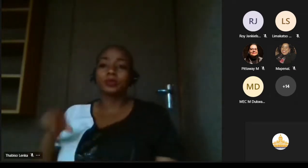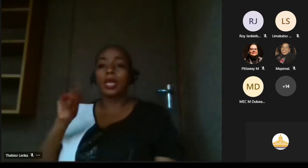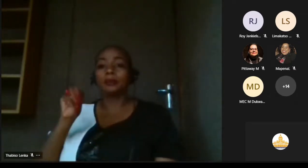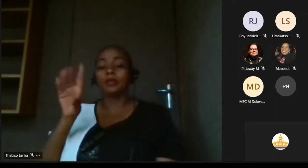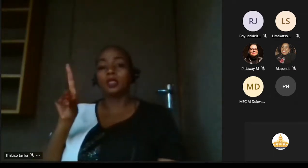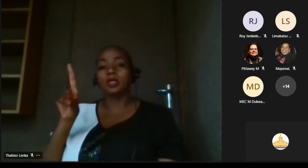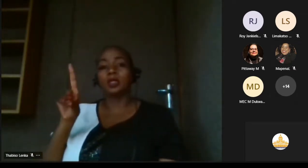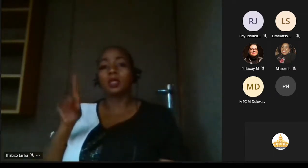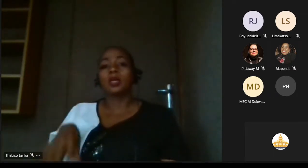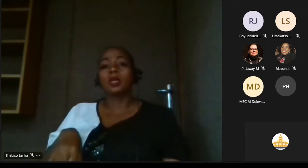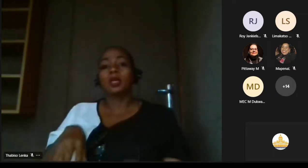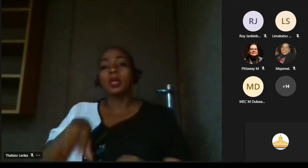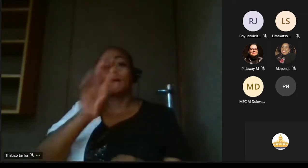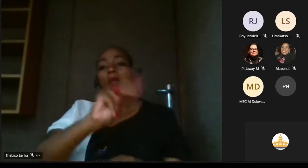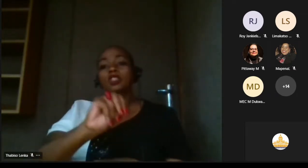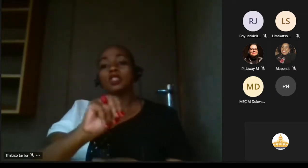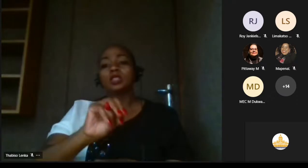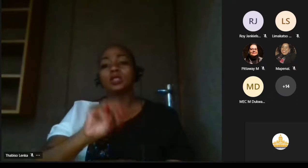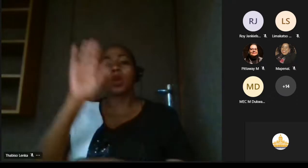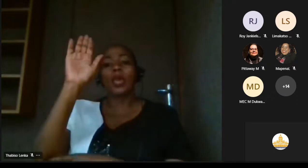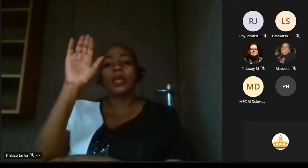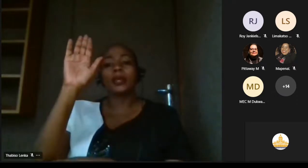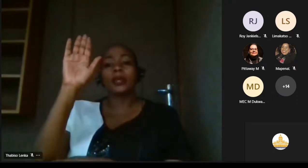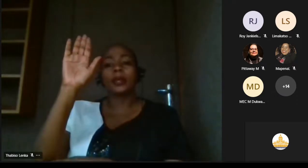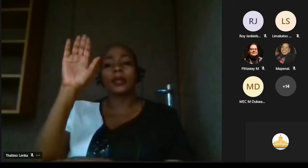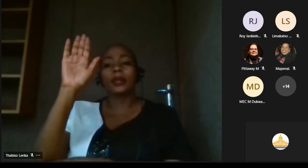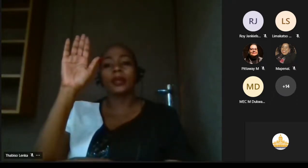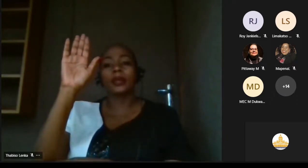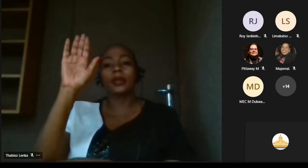Mashinin, your hand is up.